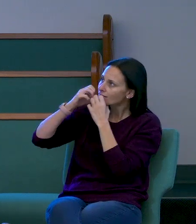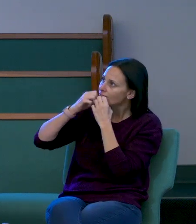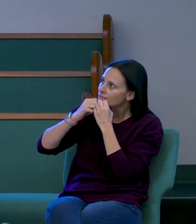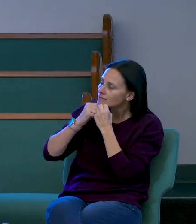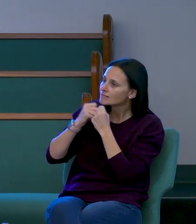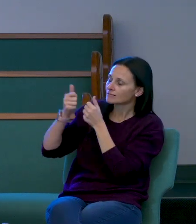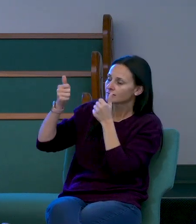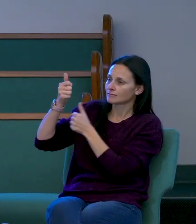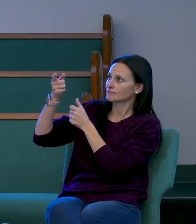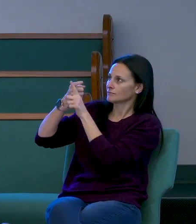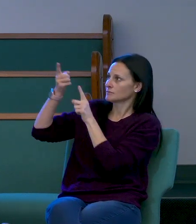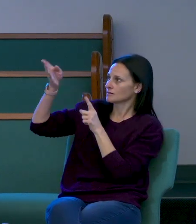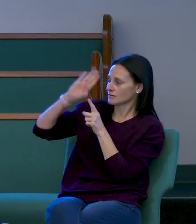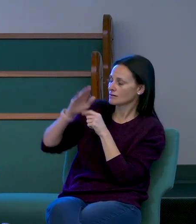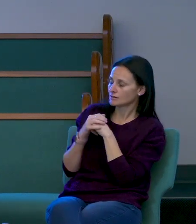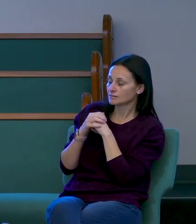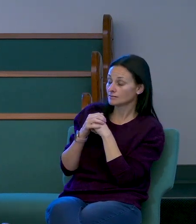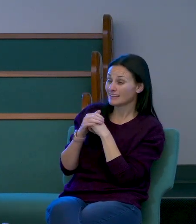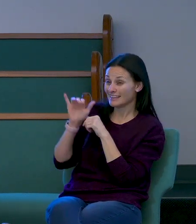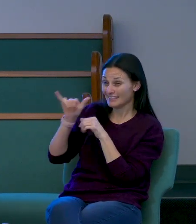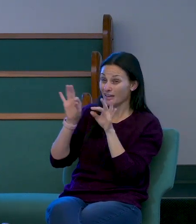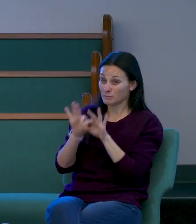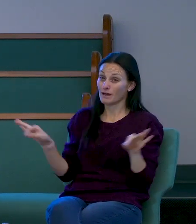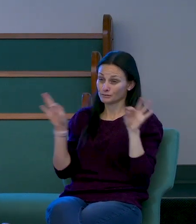God. That matters.